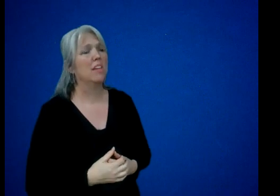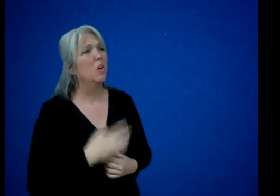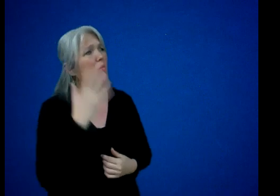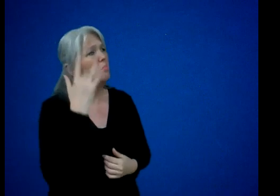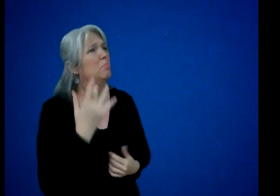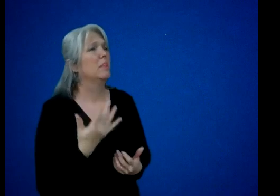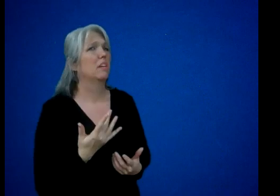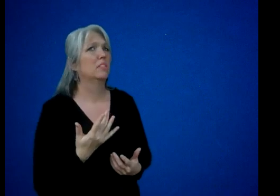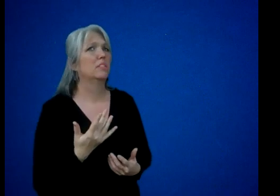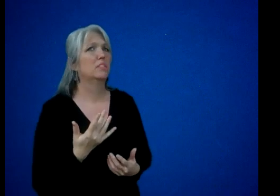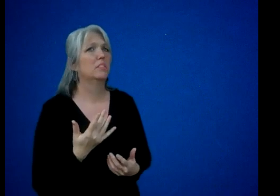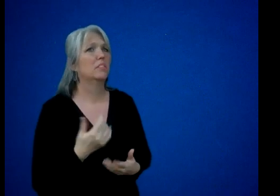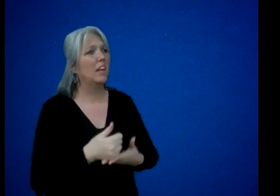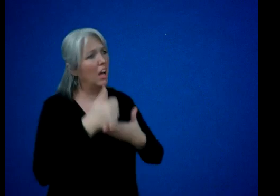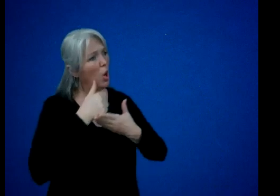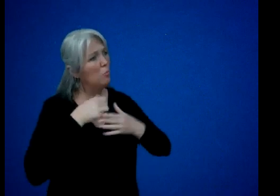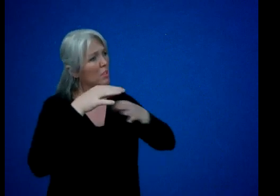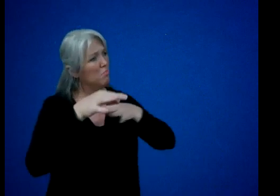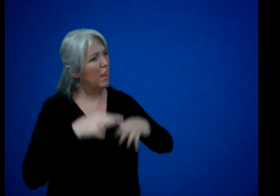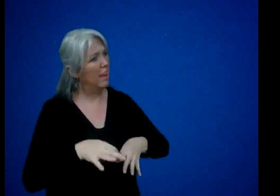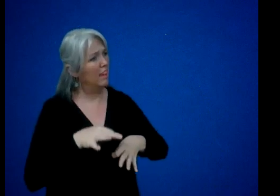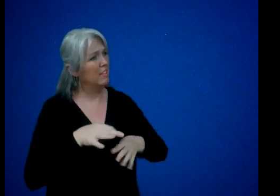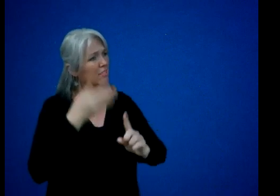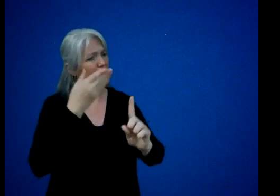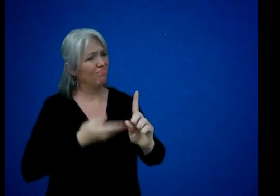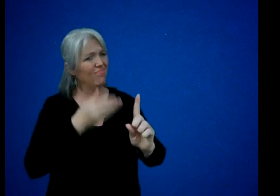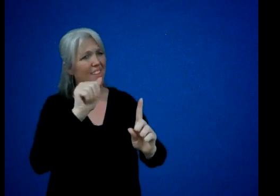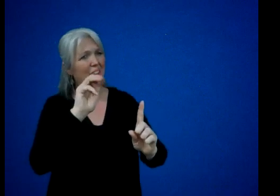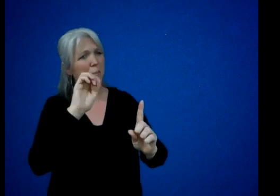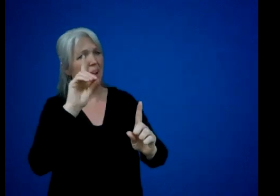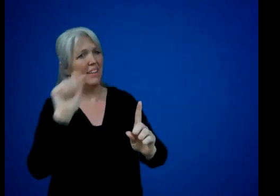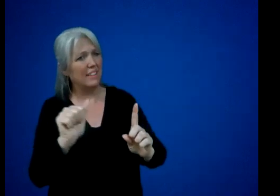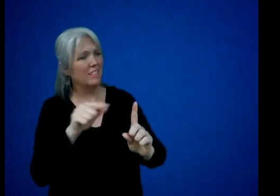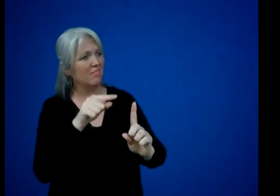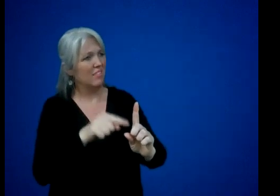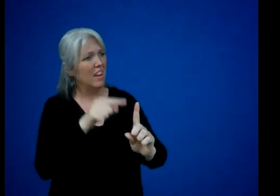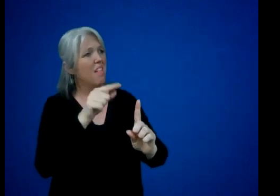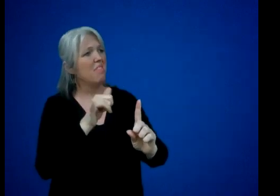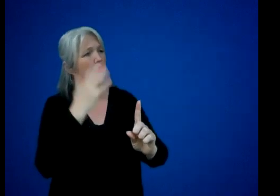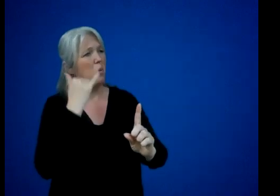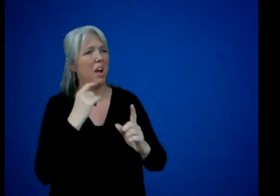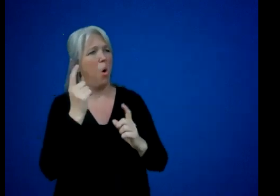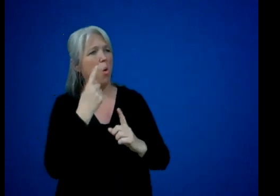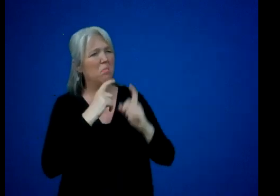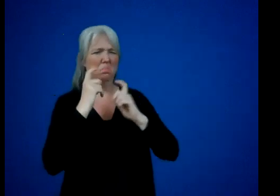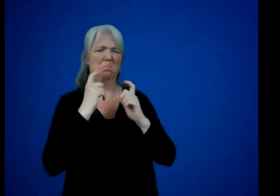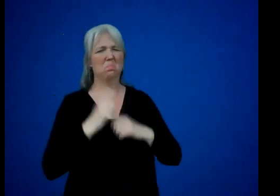because it helps explain Amanda. No wonder she's so pinch-faced. What's